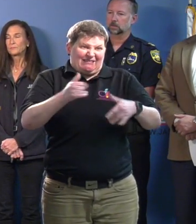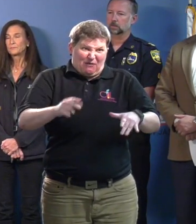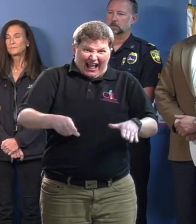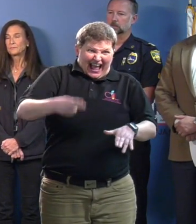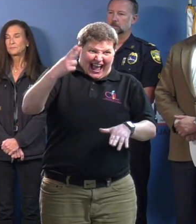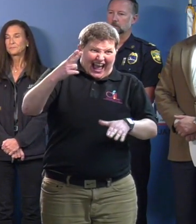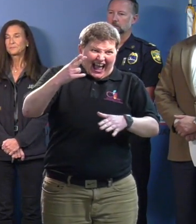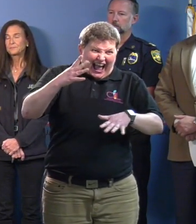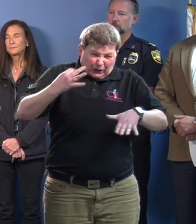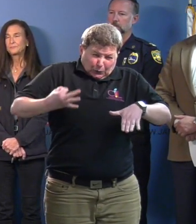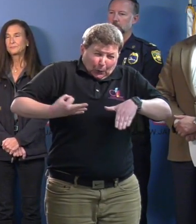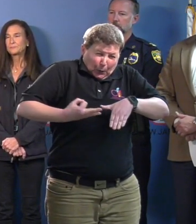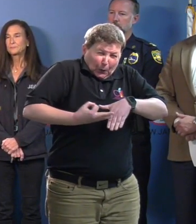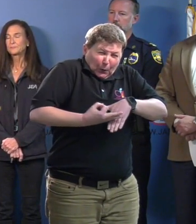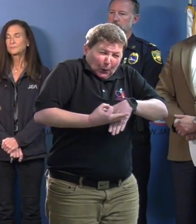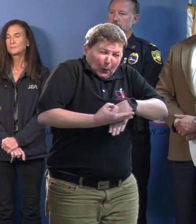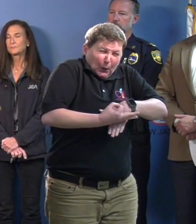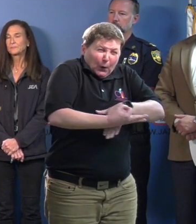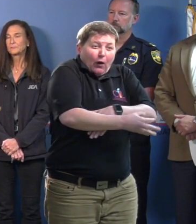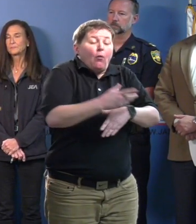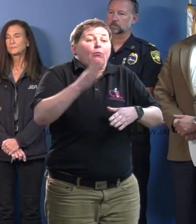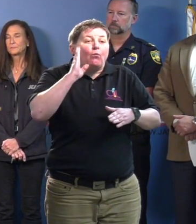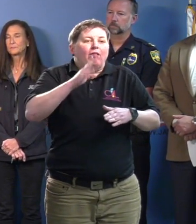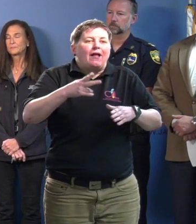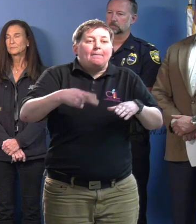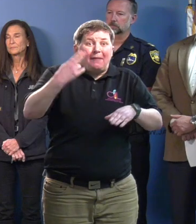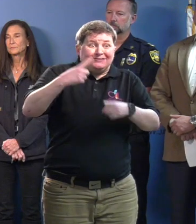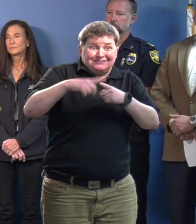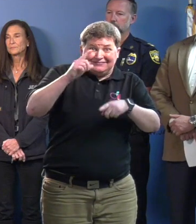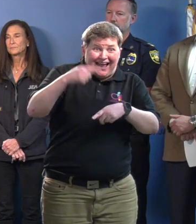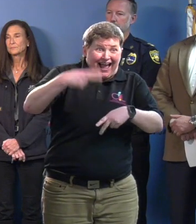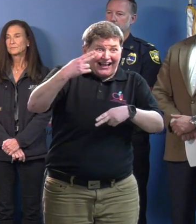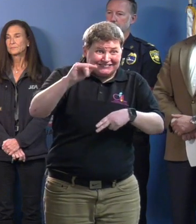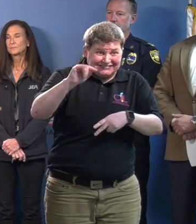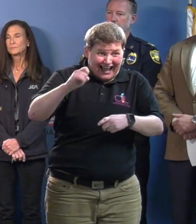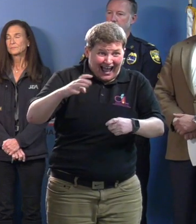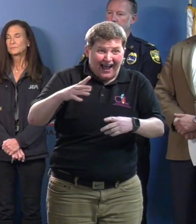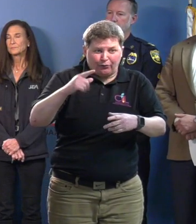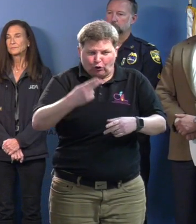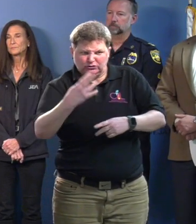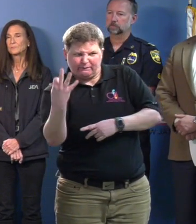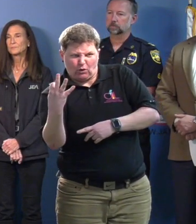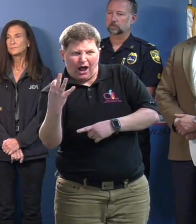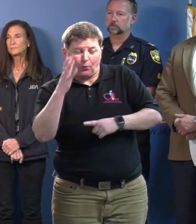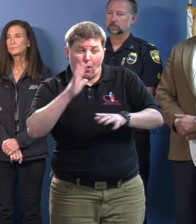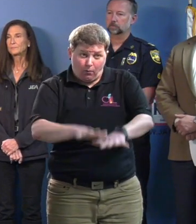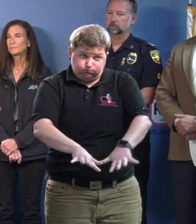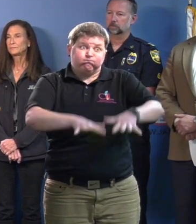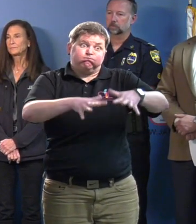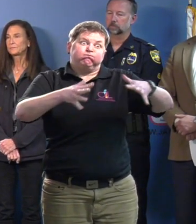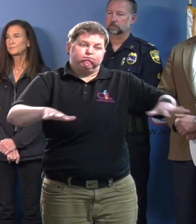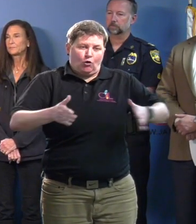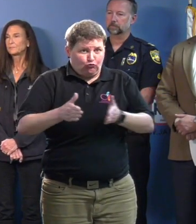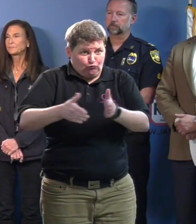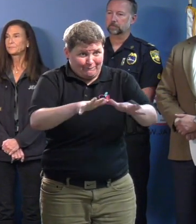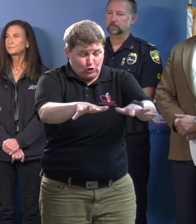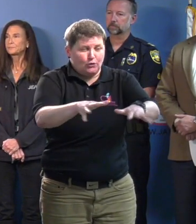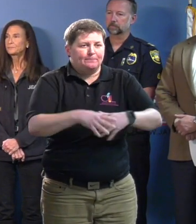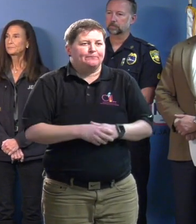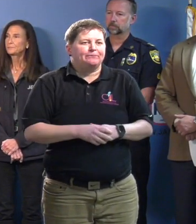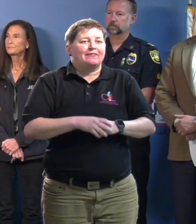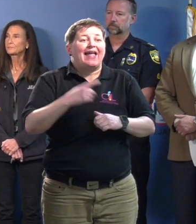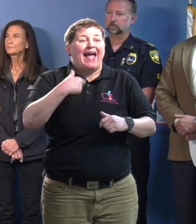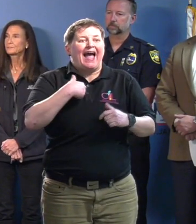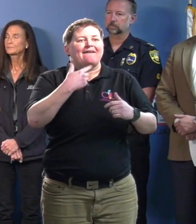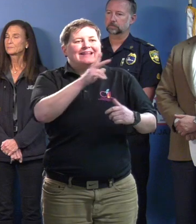and on Friday afternoon. Even into the weekend and next week, we'll have those king tides, so you'll see some street flooding along with those